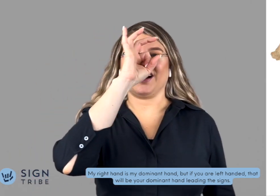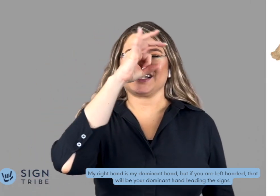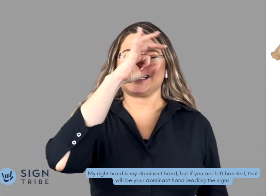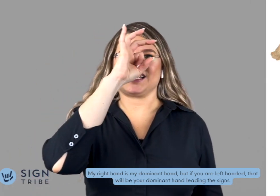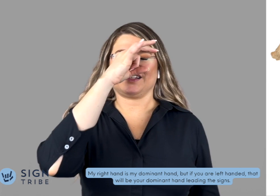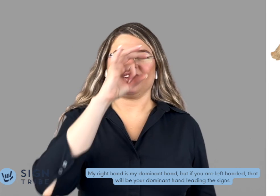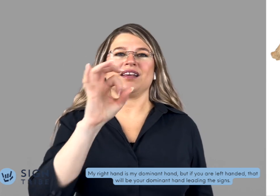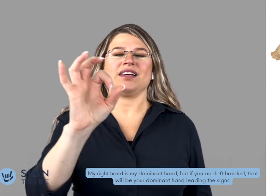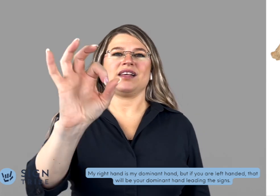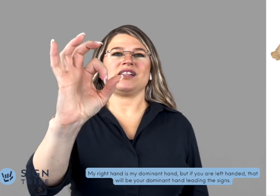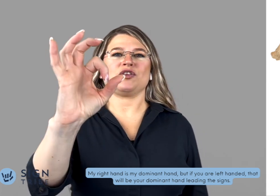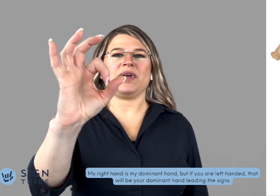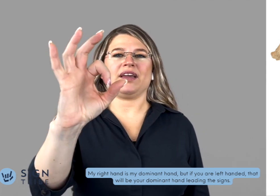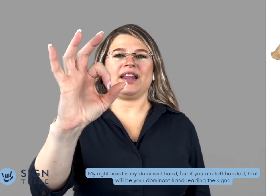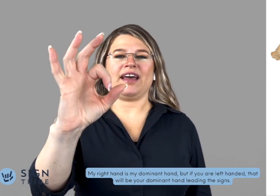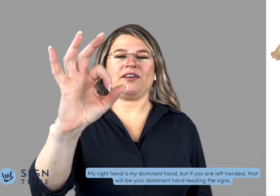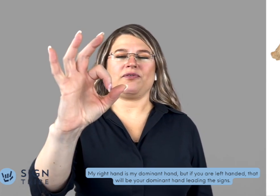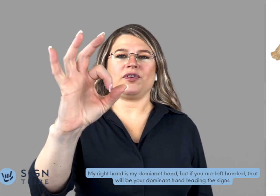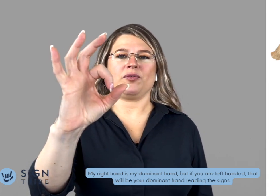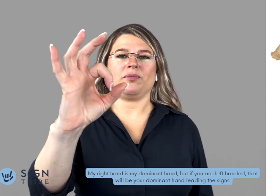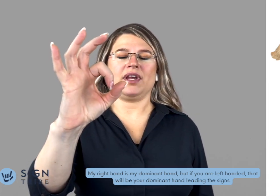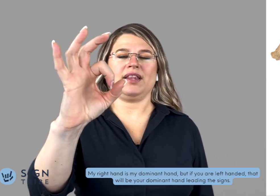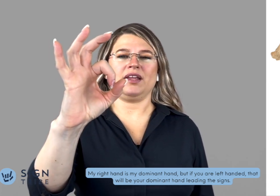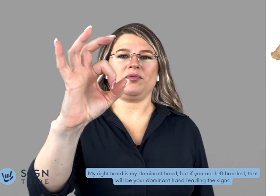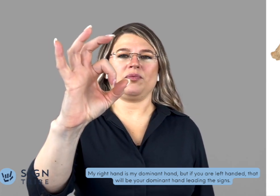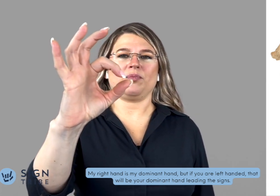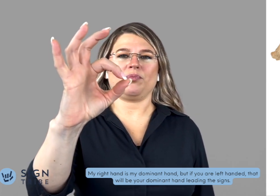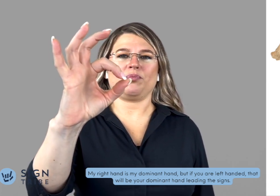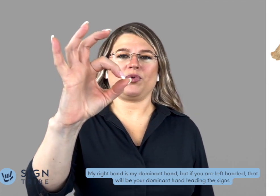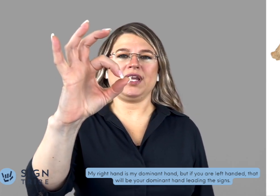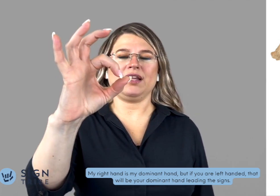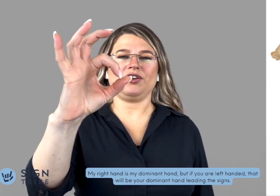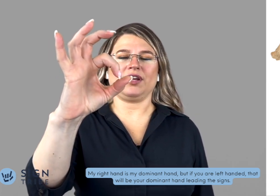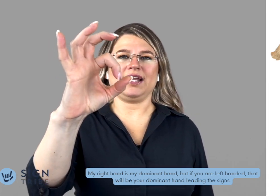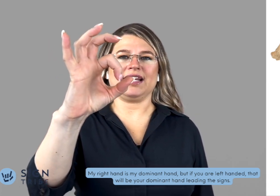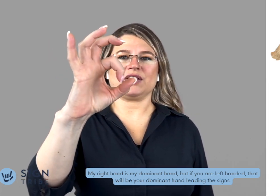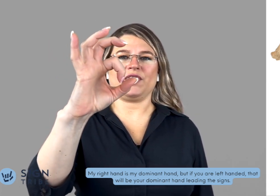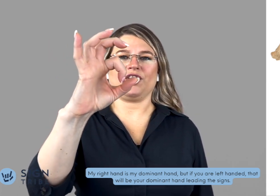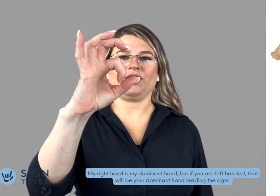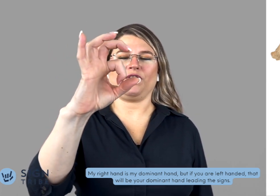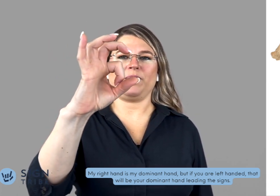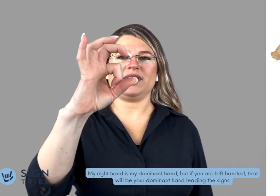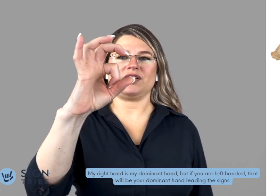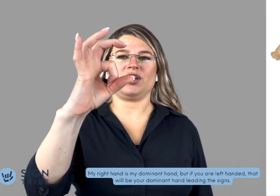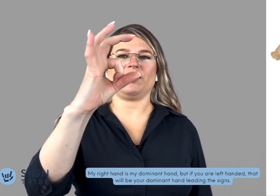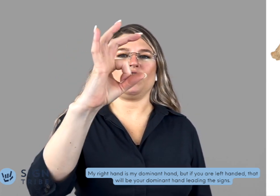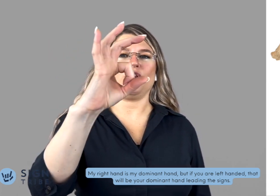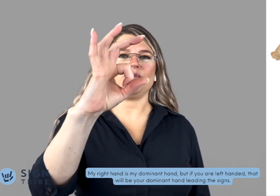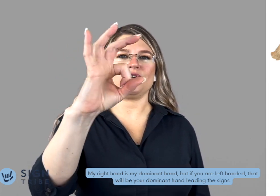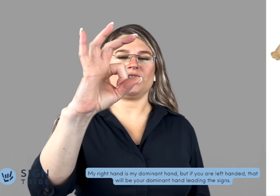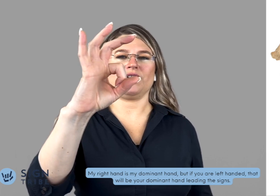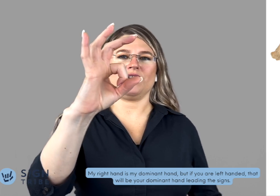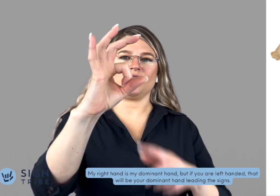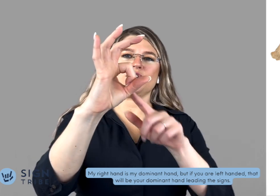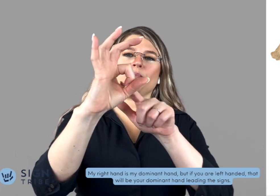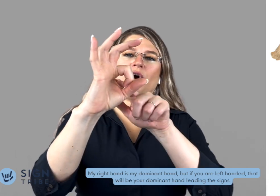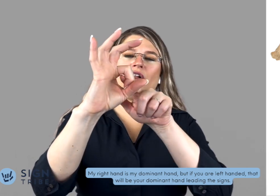Fox. So make an F and then bring in your index finger a little bit so you have a closer or smaller